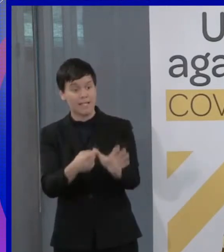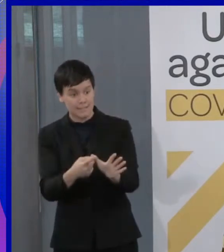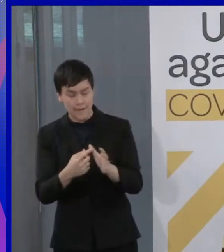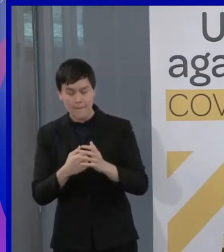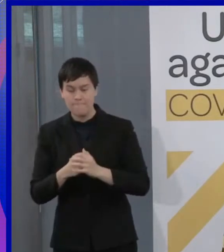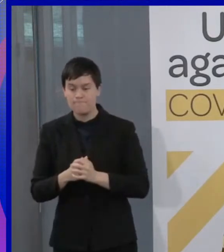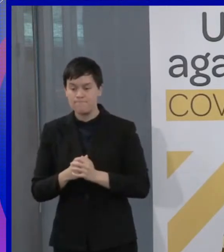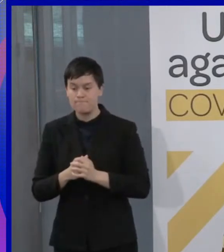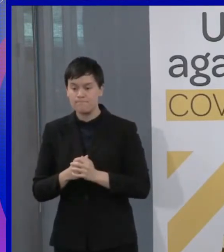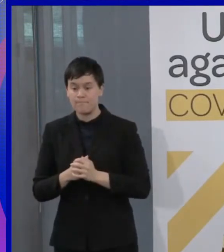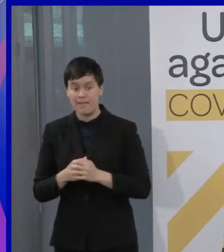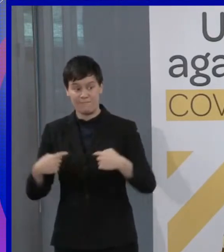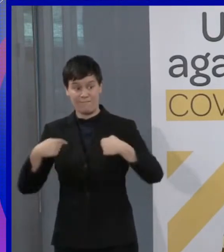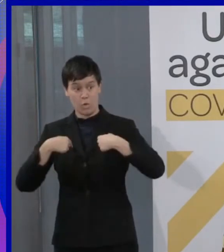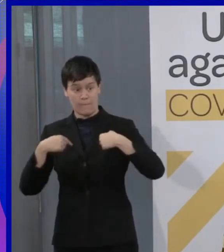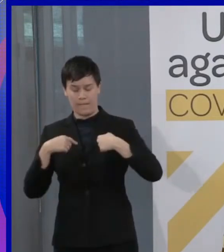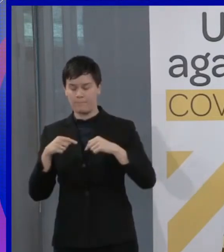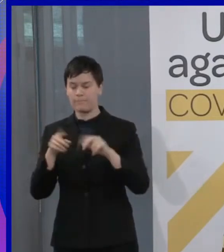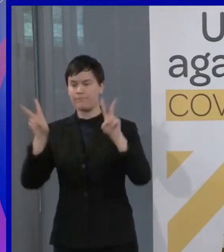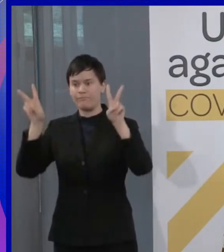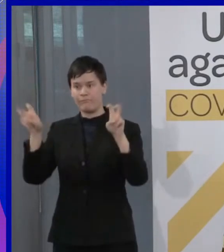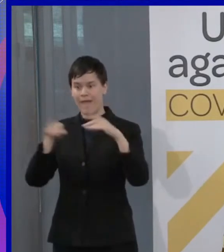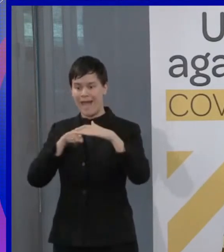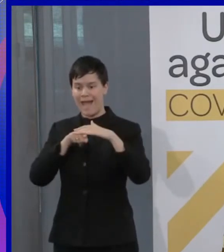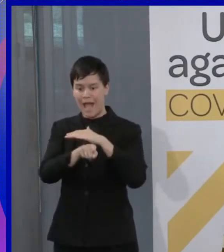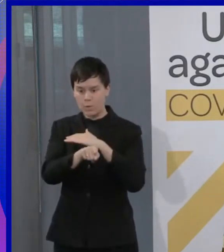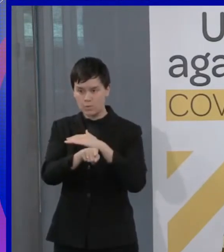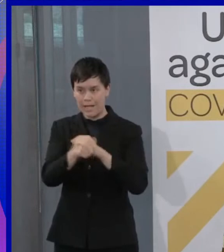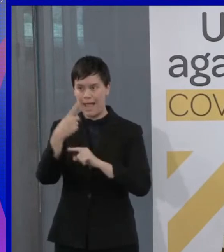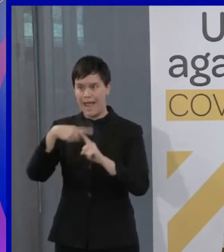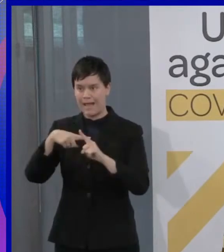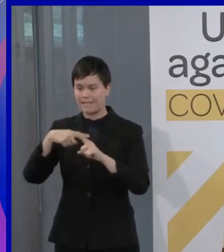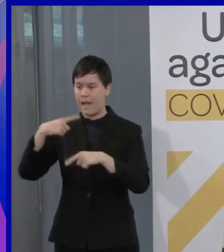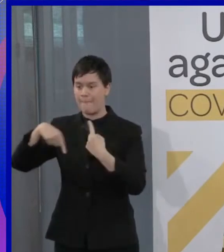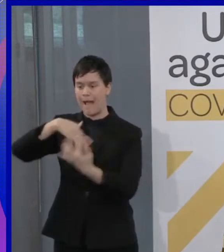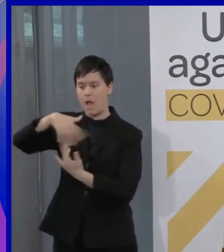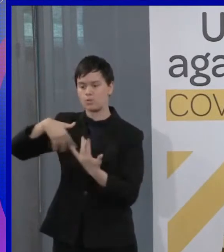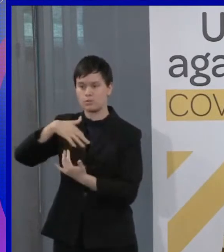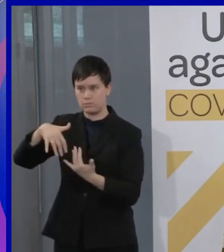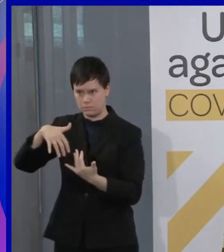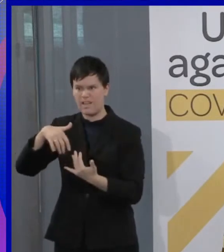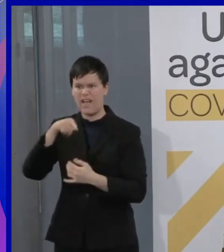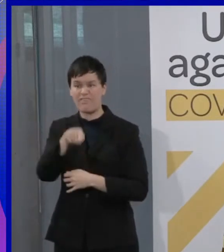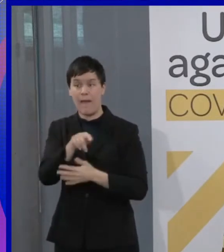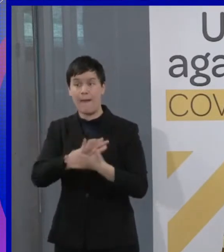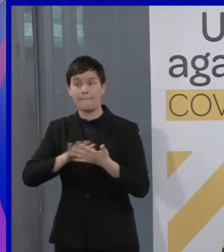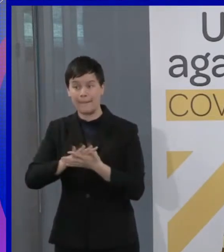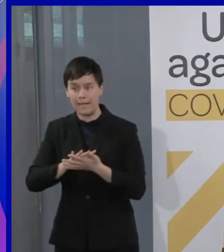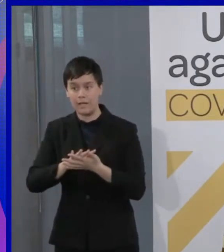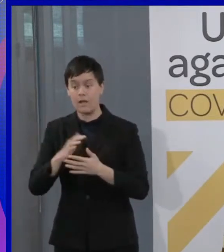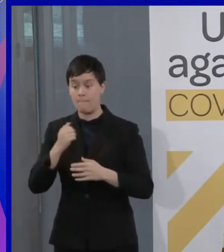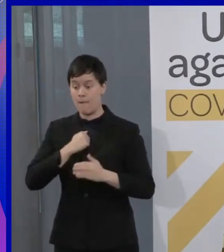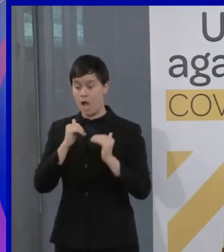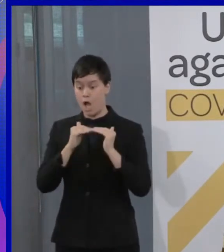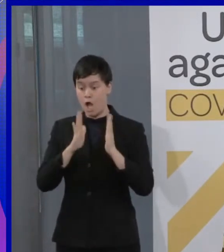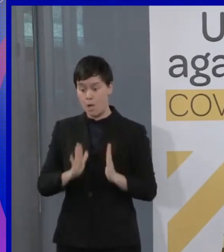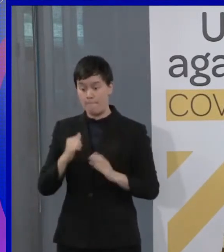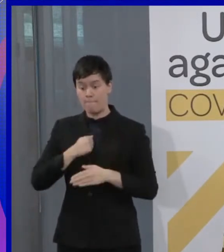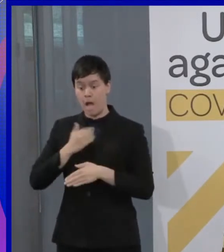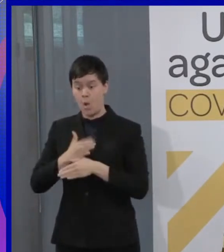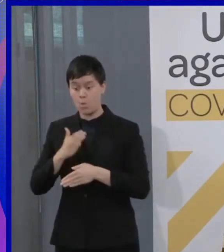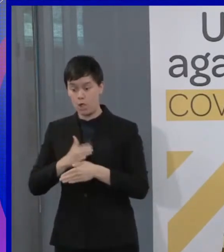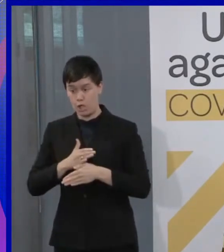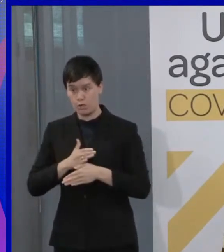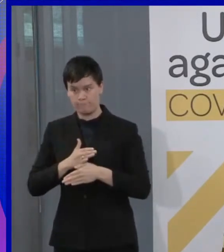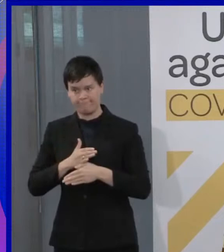in the community. So it's encouraged both indoors and outdoors, but of course the main place is when you're in an indoor environment with people who